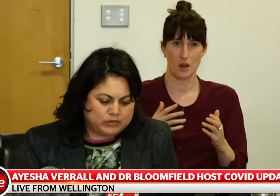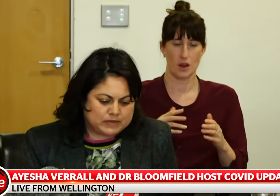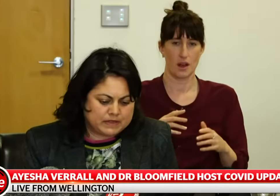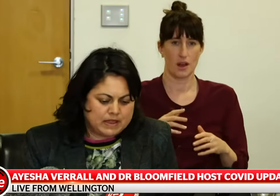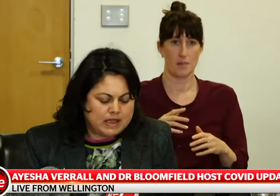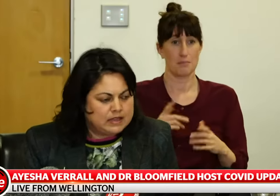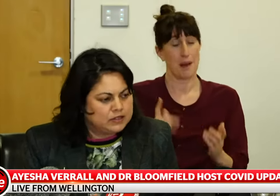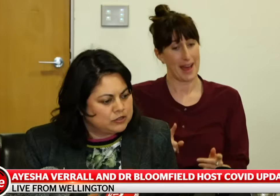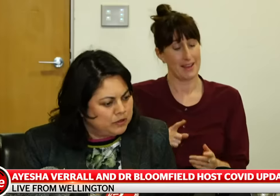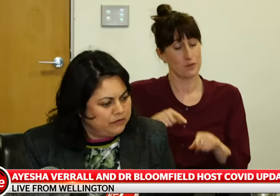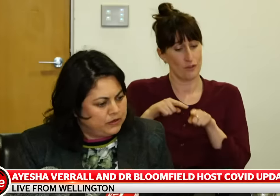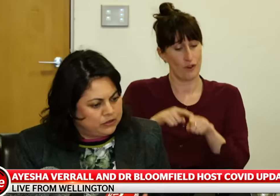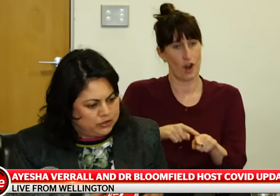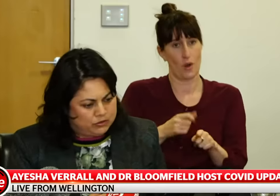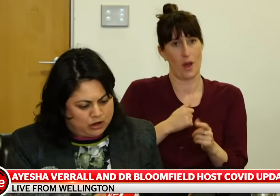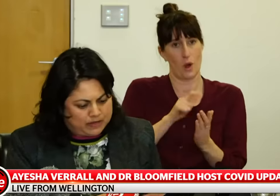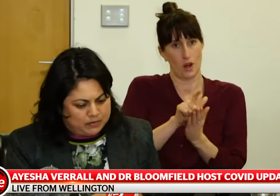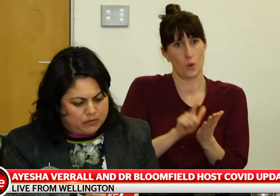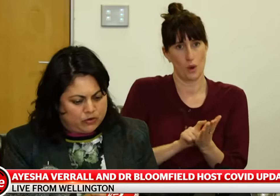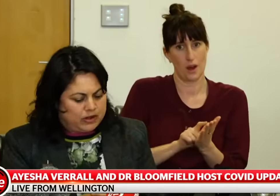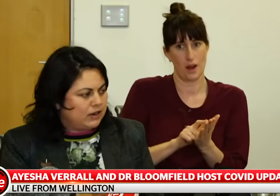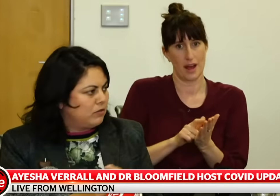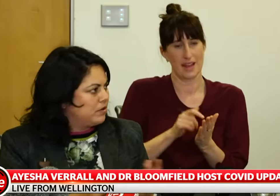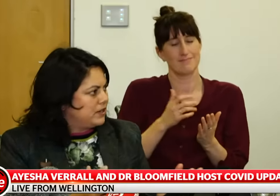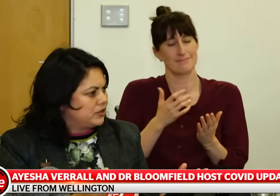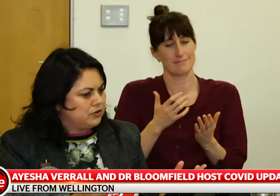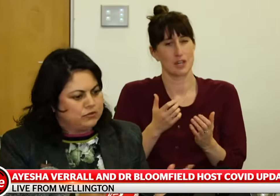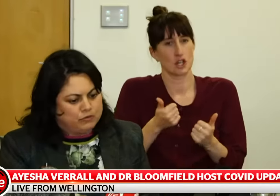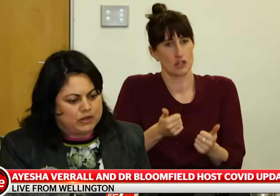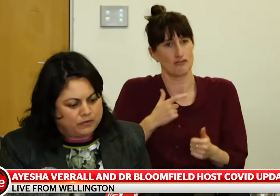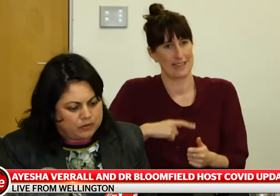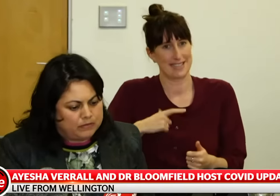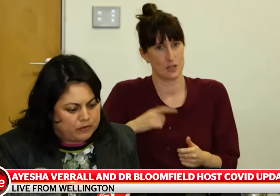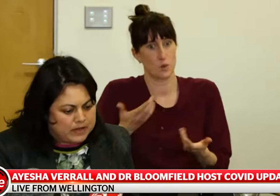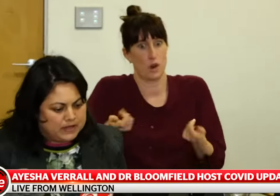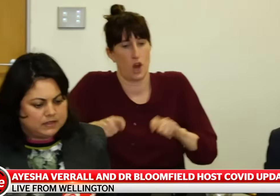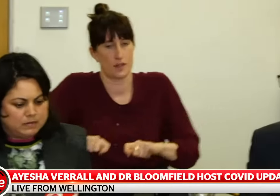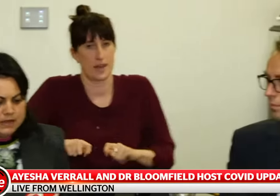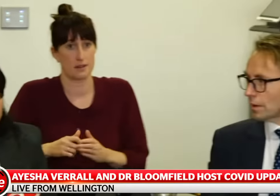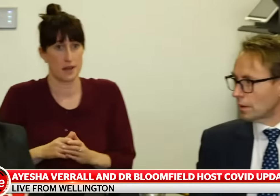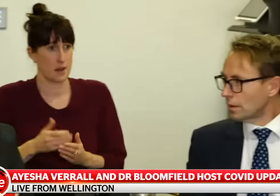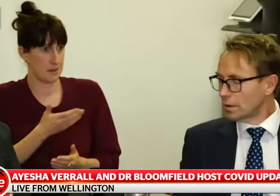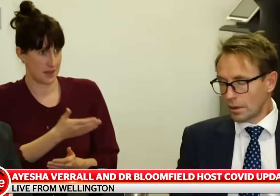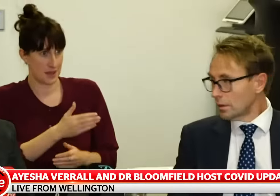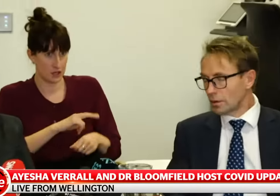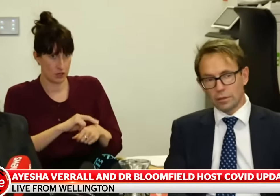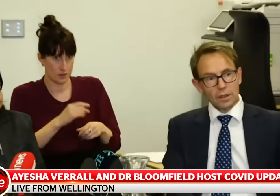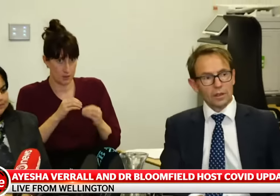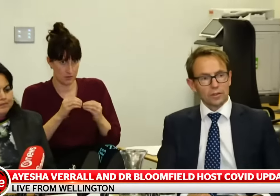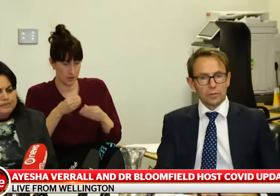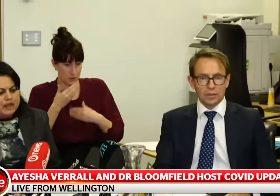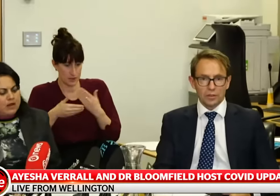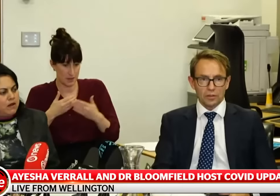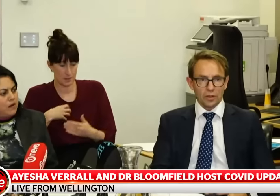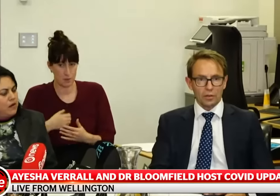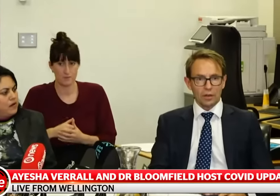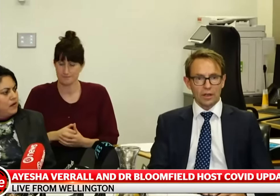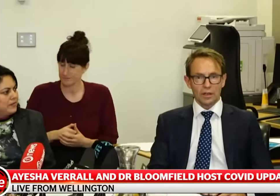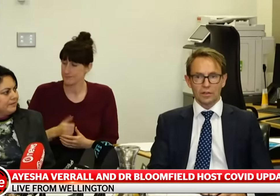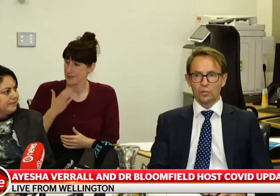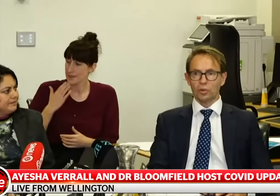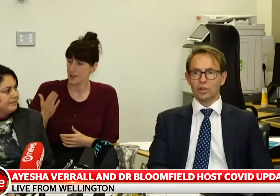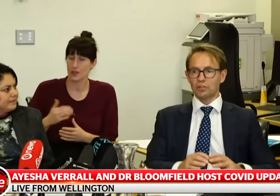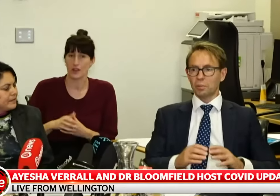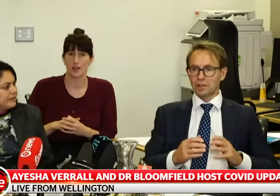our laws. So Dr. Bloomfield, could you comment a bit more on our operational work from here to embed these responses? Thanks, Minister.